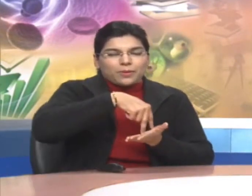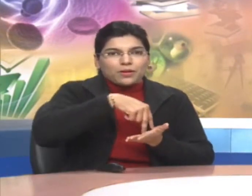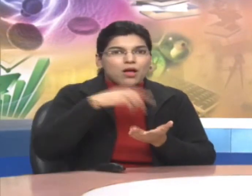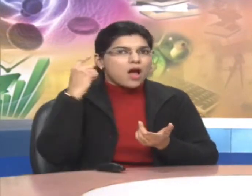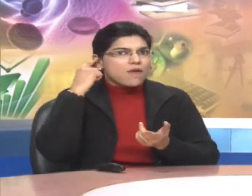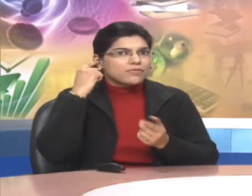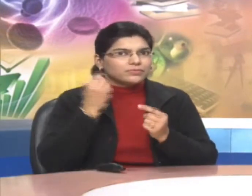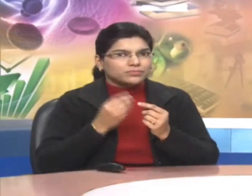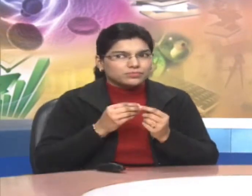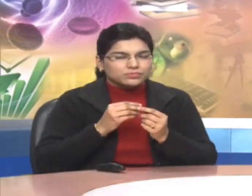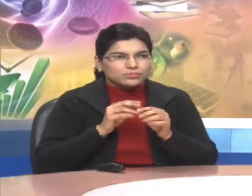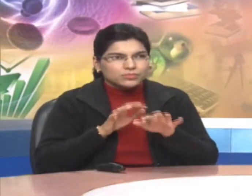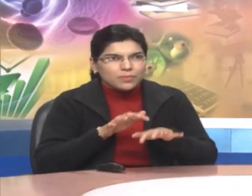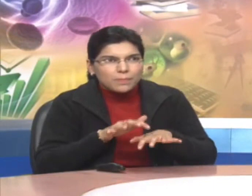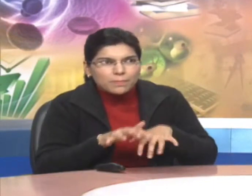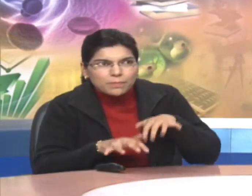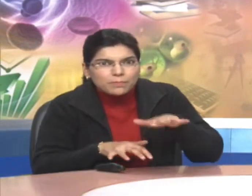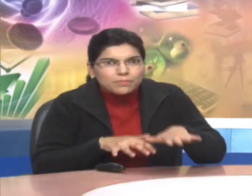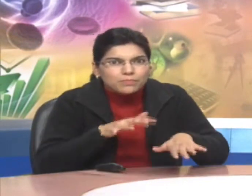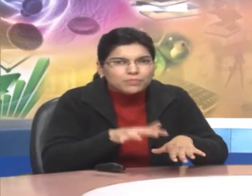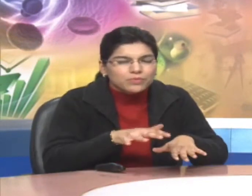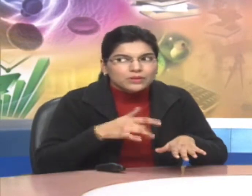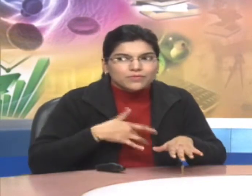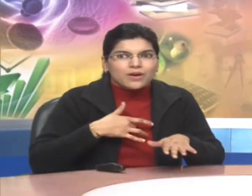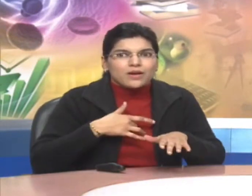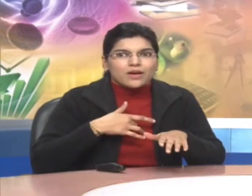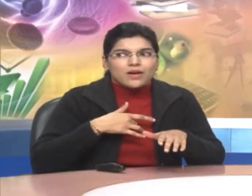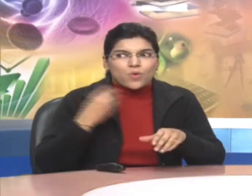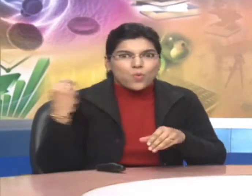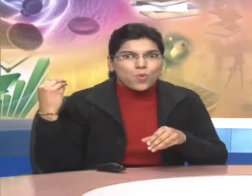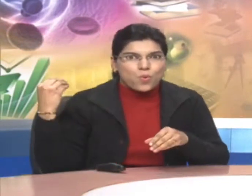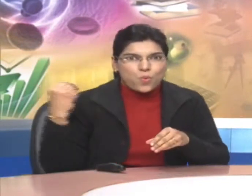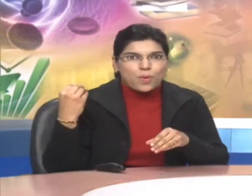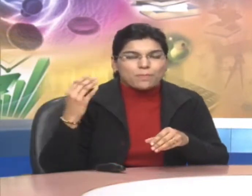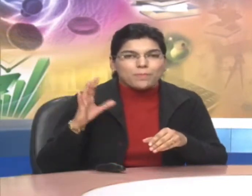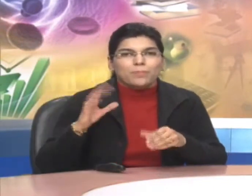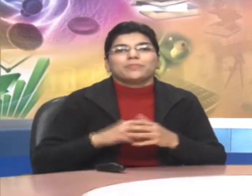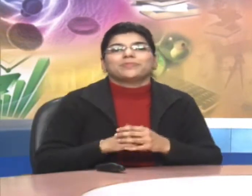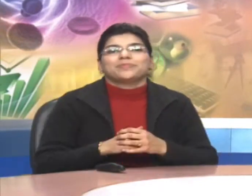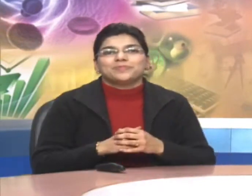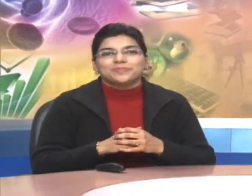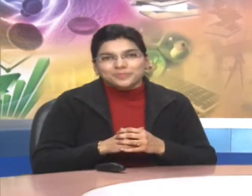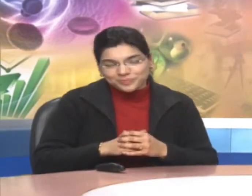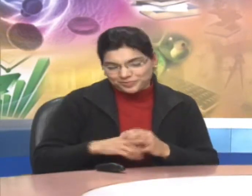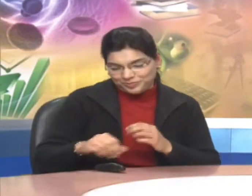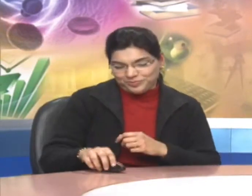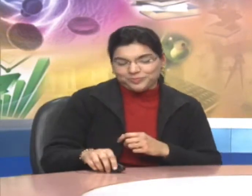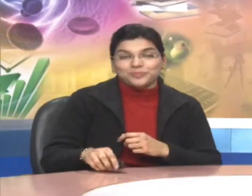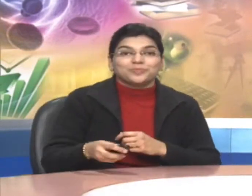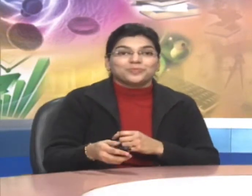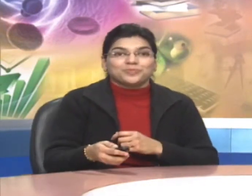Baldio stood with his back to the signal post.